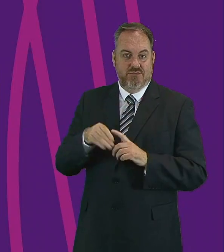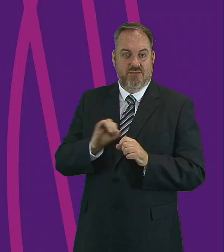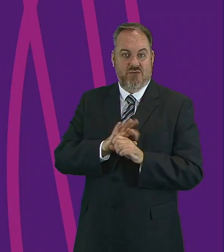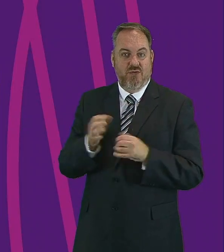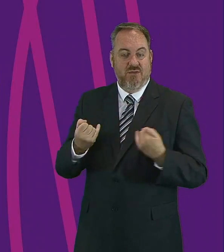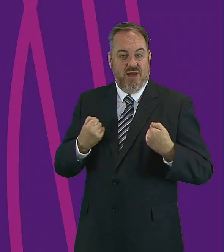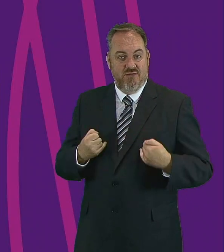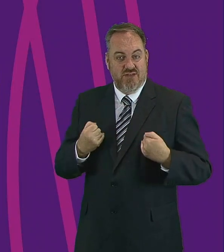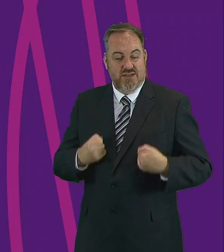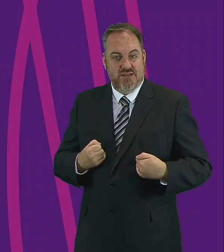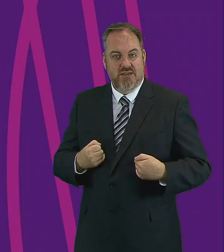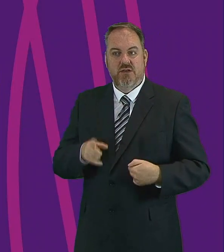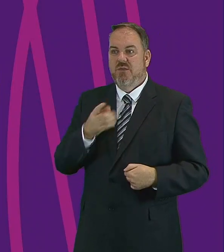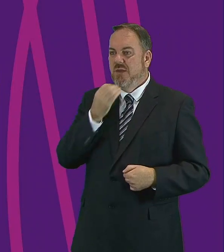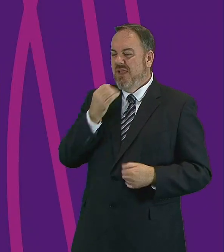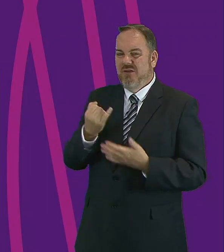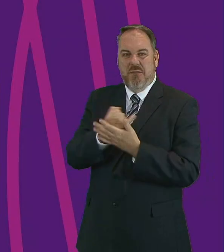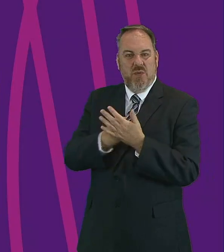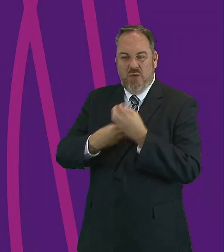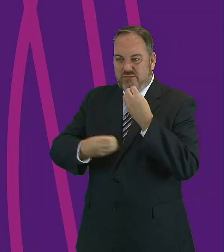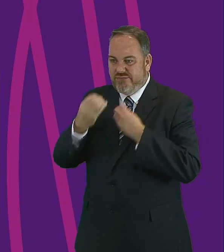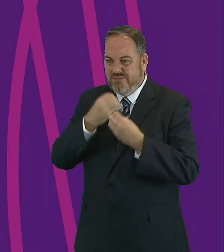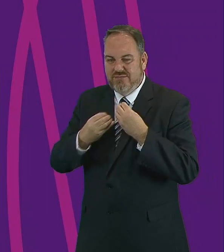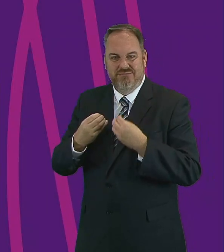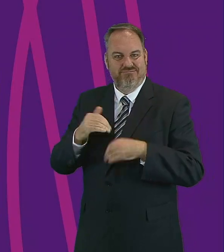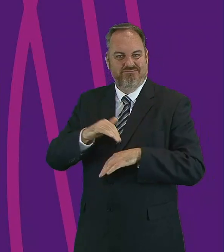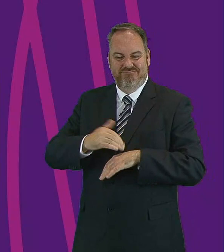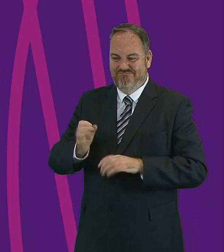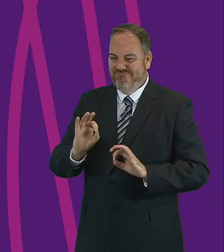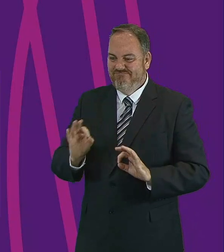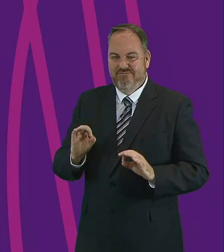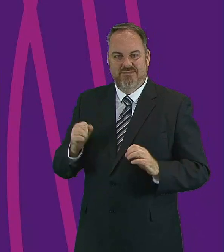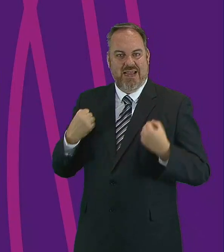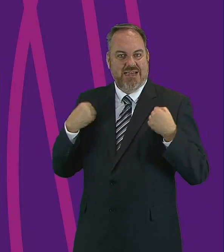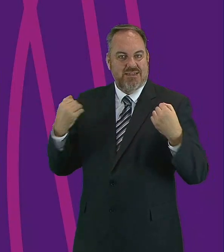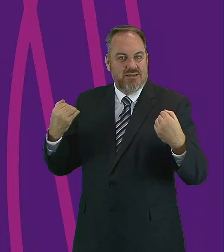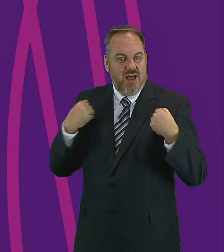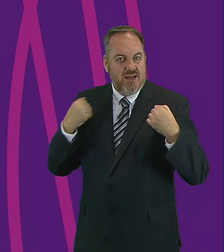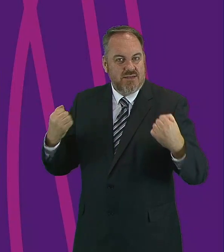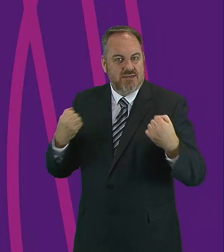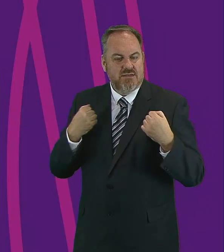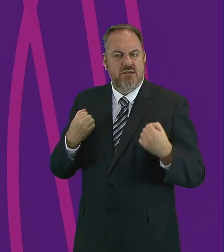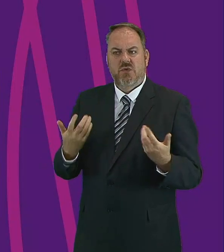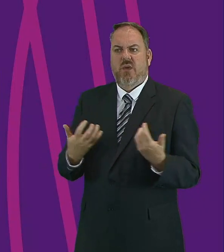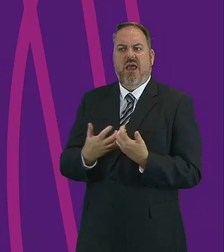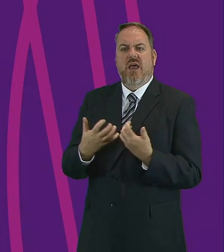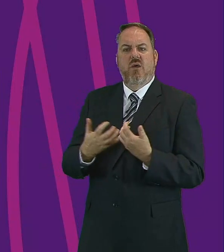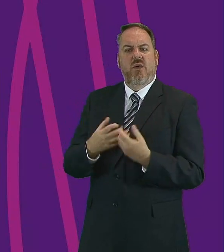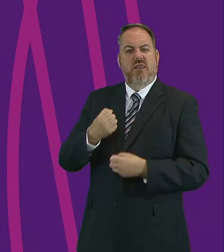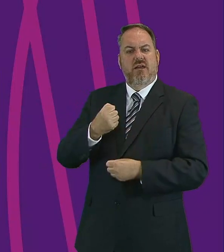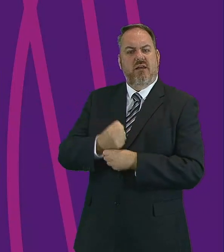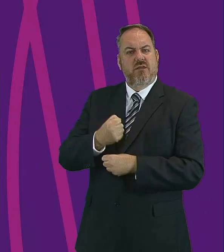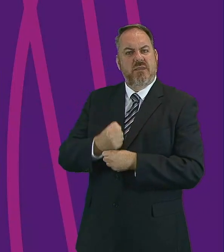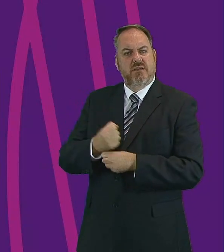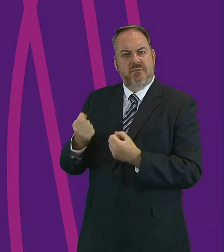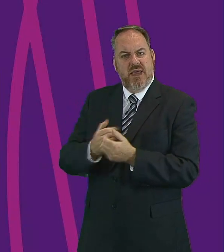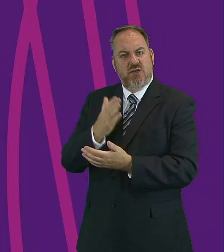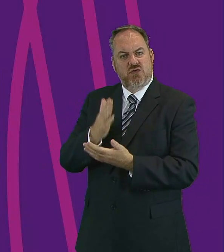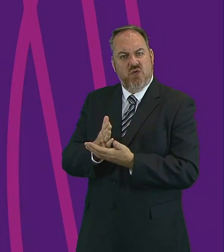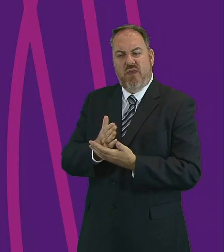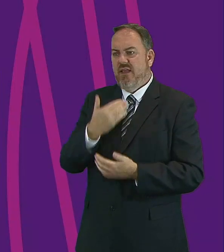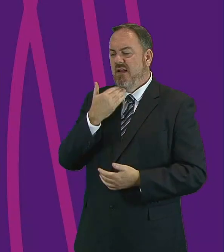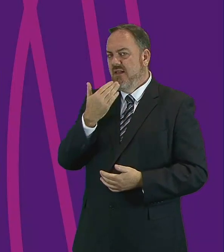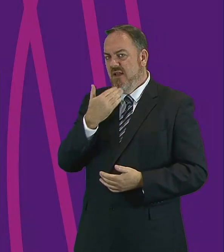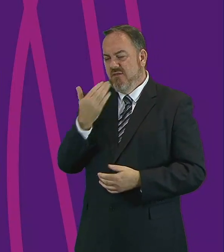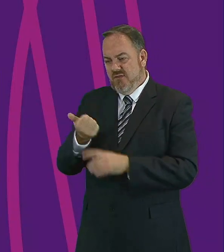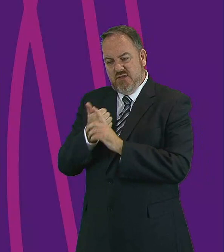tackle issues like poor diet and lack of exercise. Therefore, what measures will the government put in place to ensure that adequate support